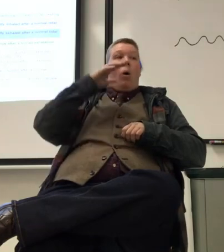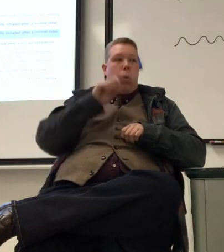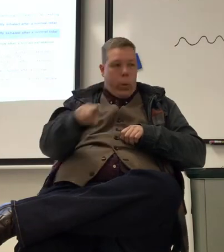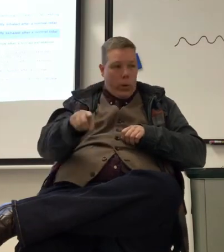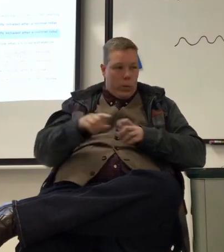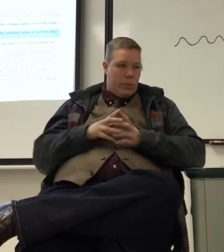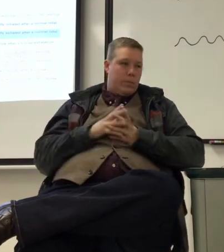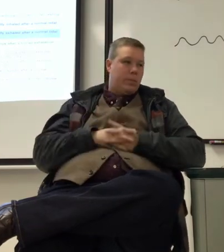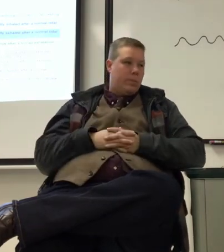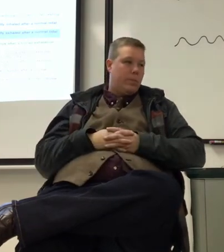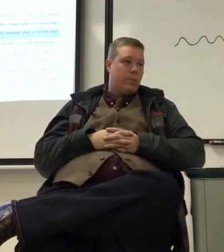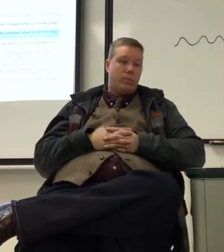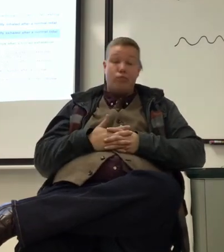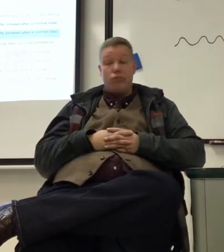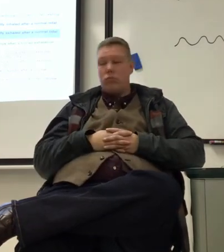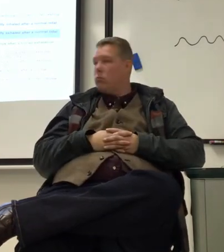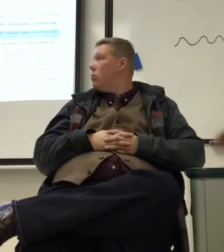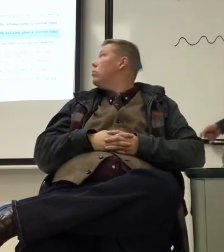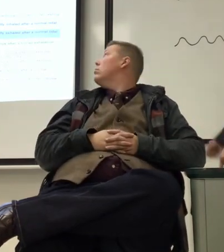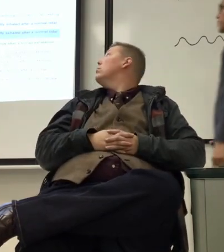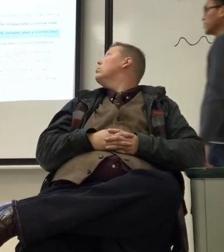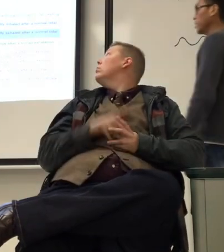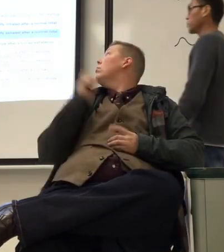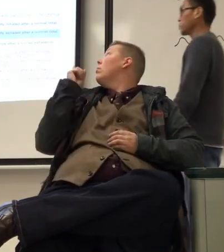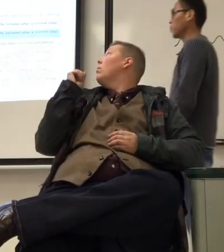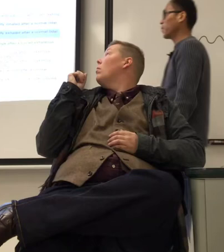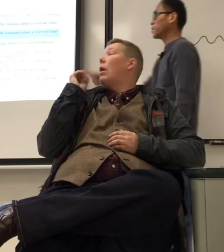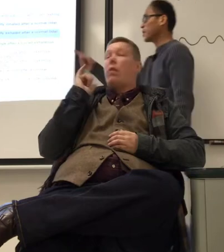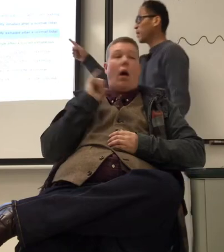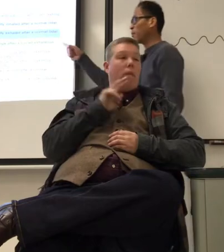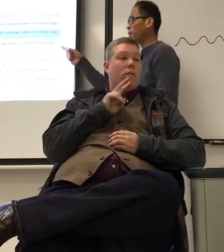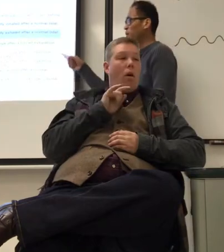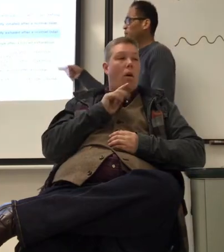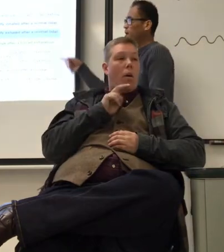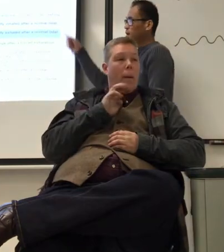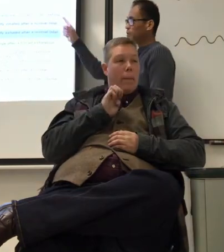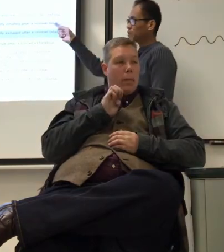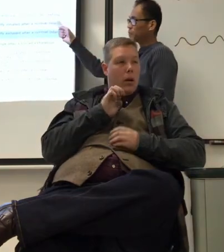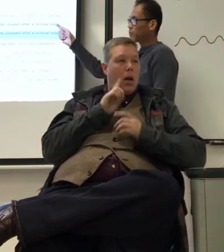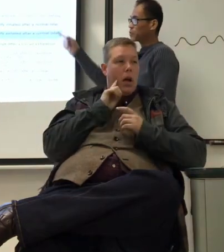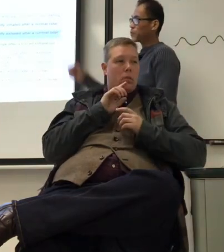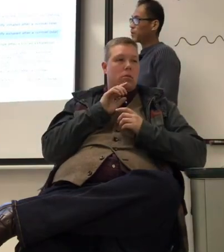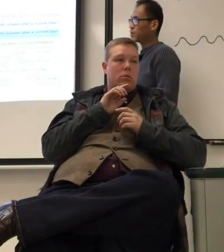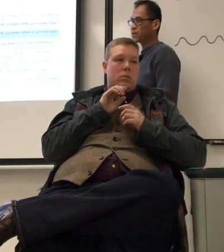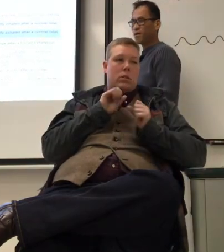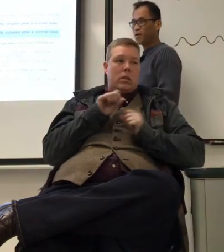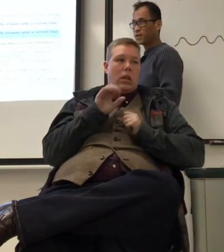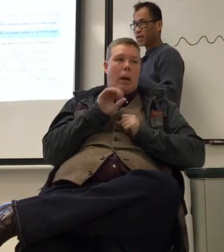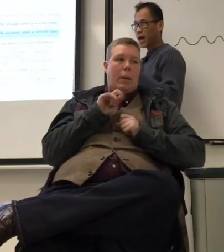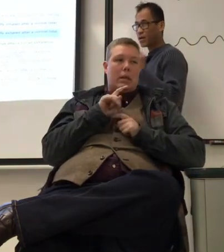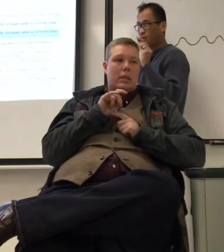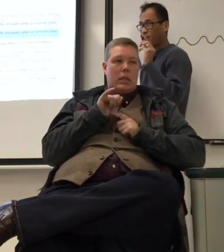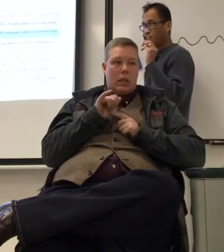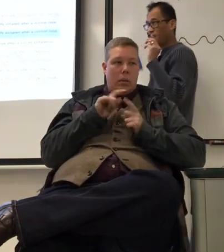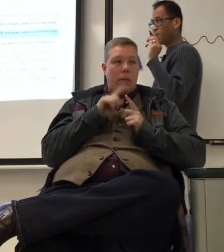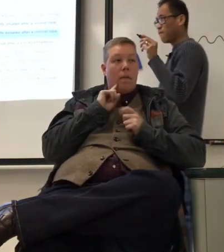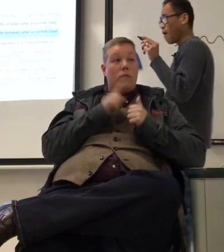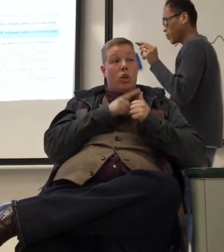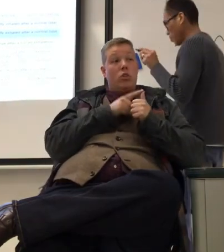Okay. All right. So these volumes and capacities are shown in this table here. This first one is called the